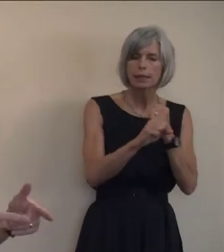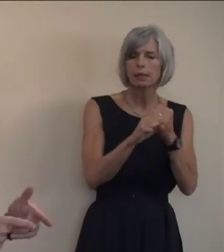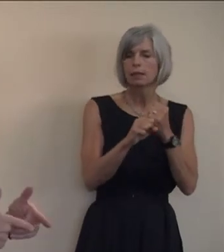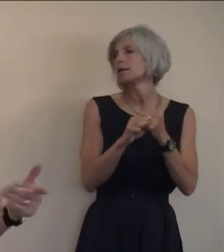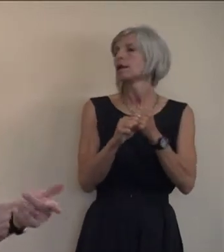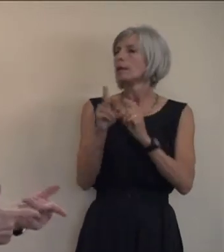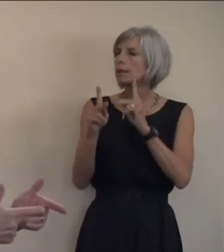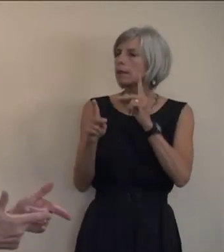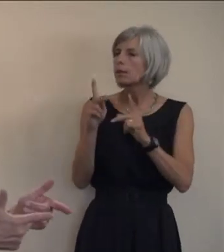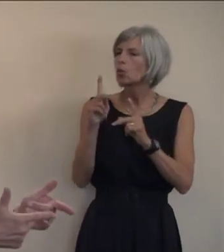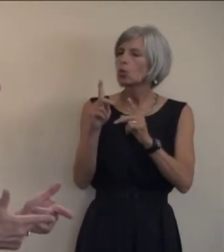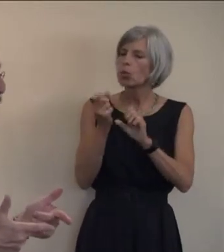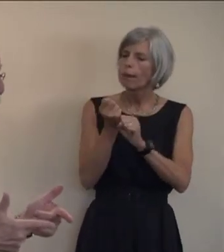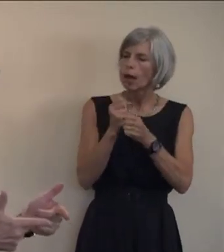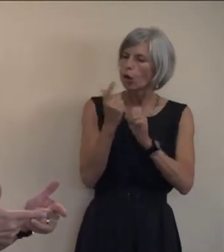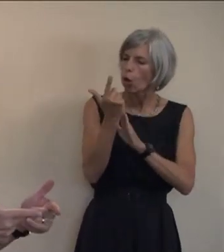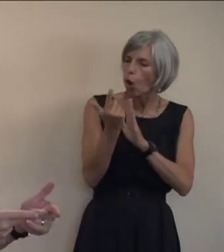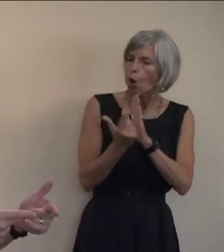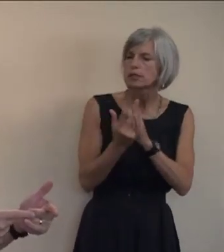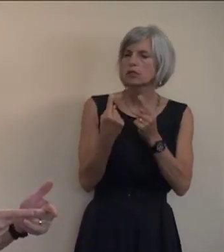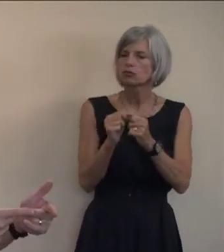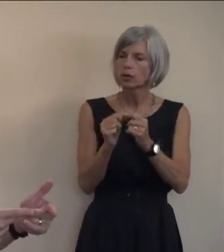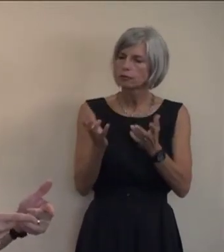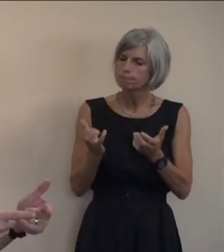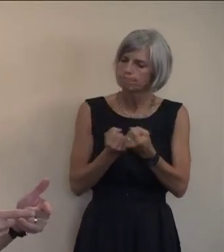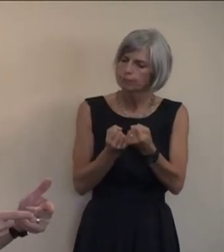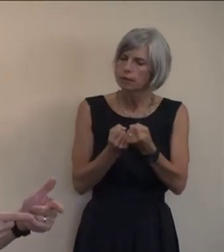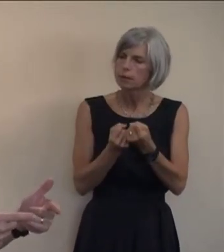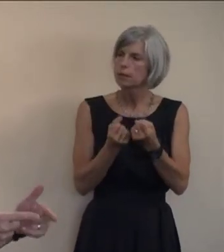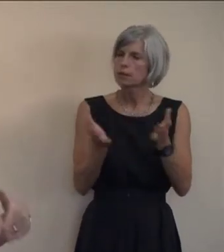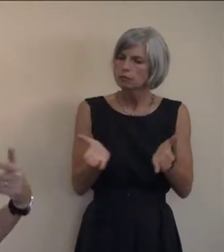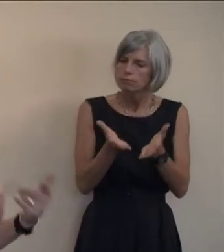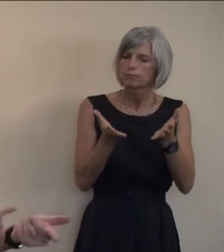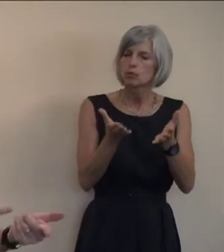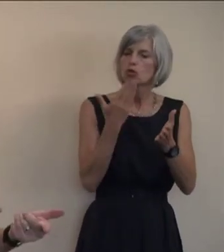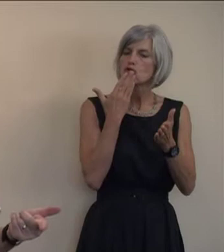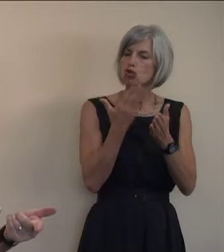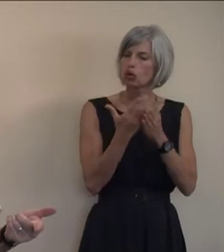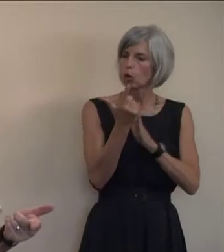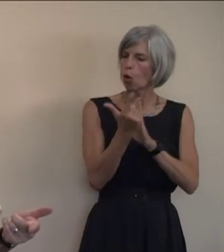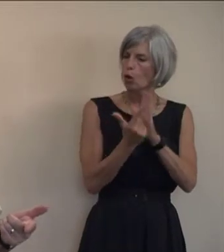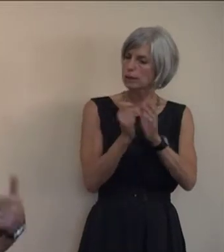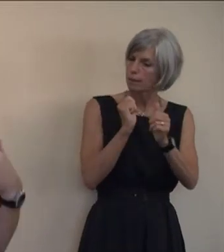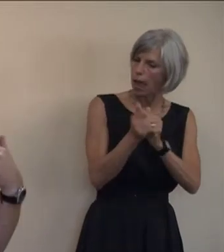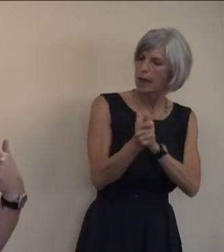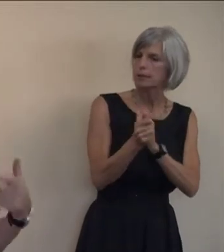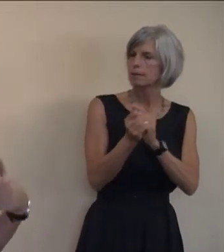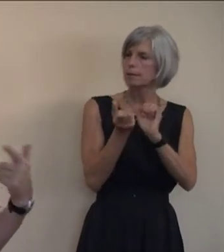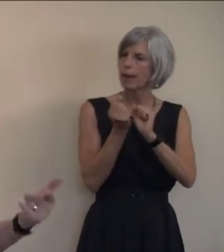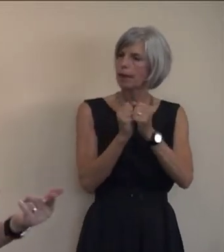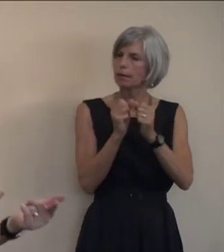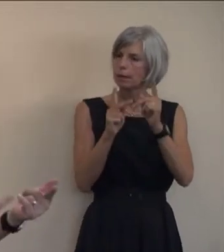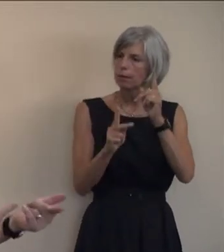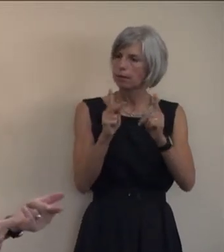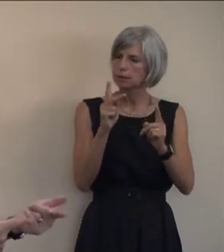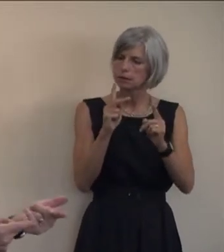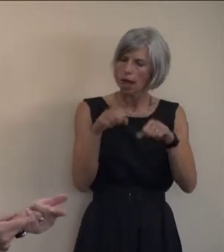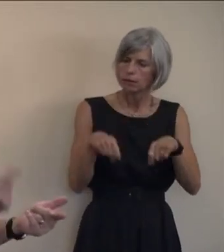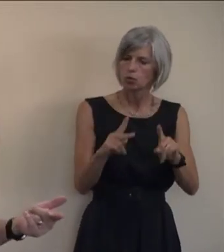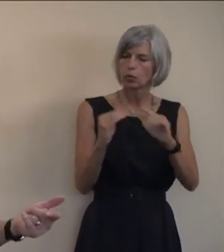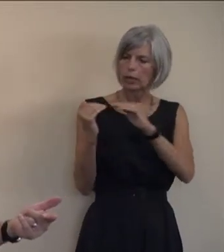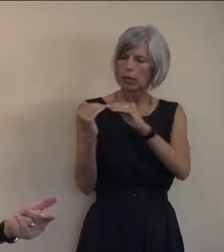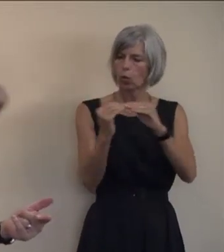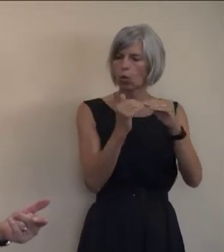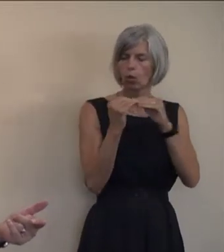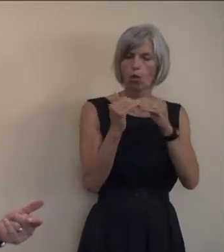actually getting good legislation passed, to see the good work that it took more than 10 years to